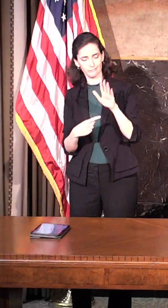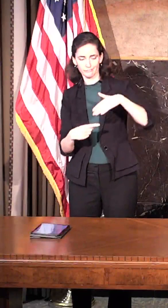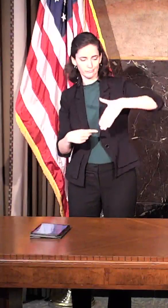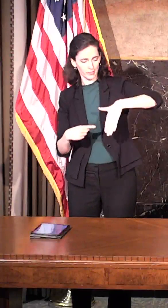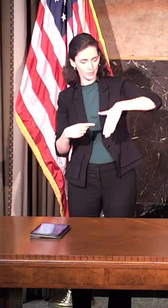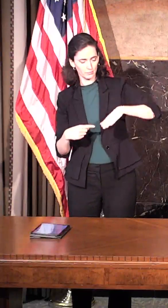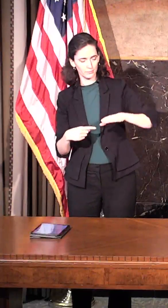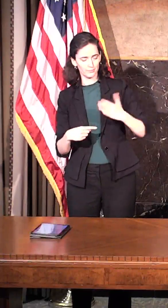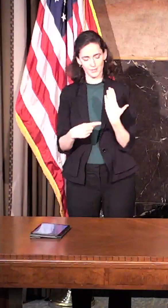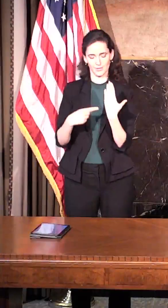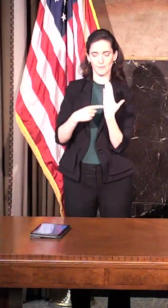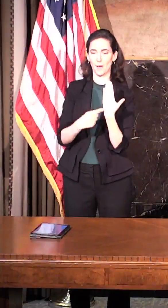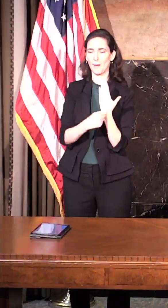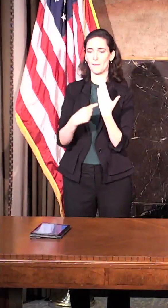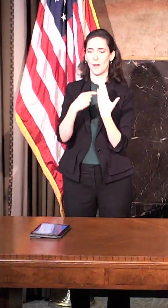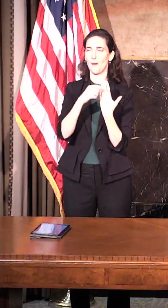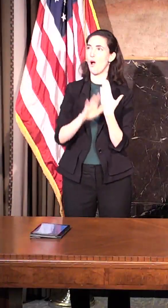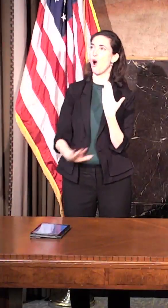our regional medical directors